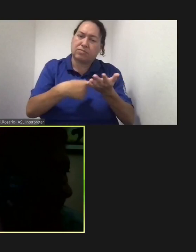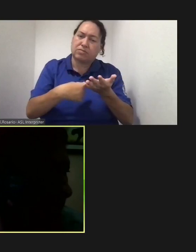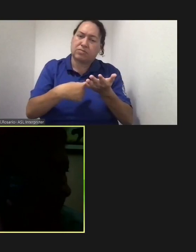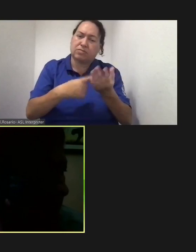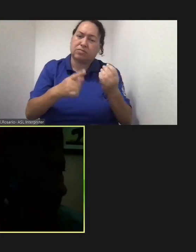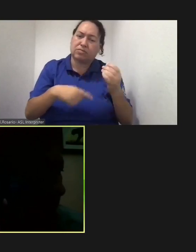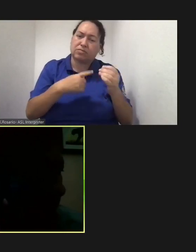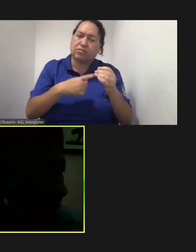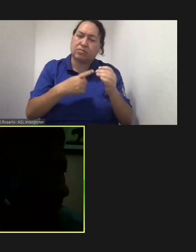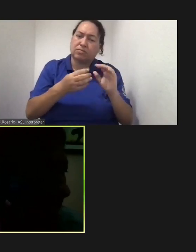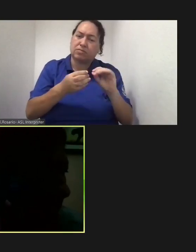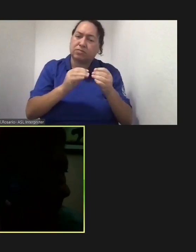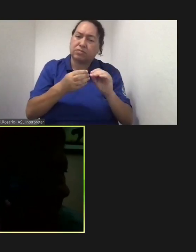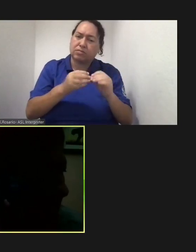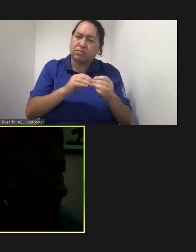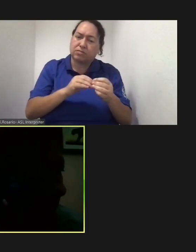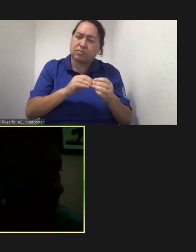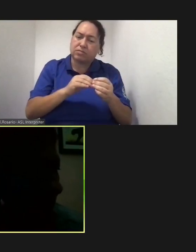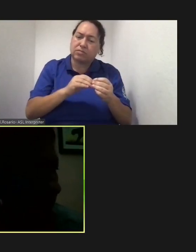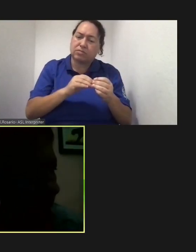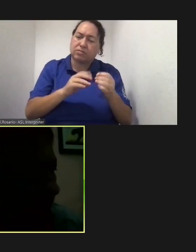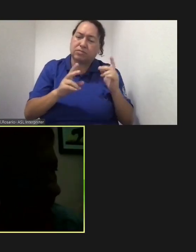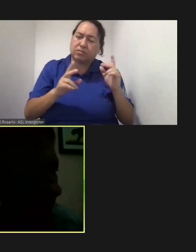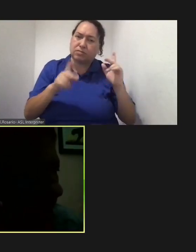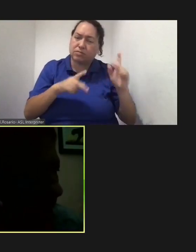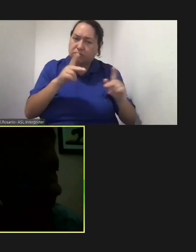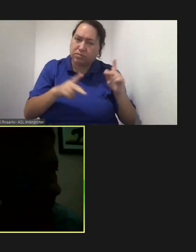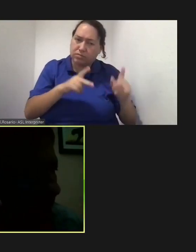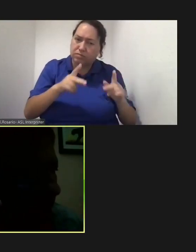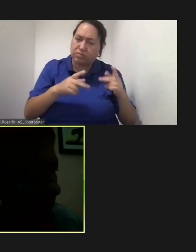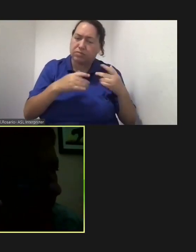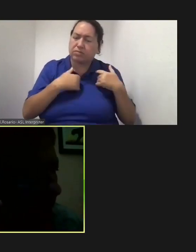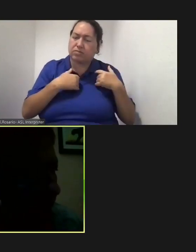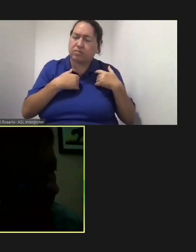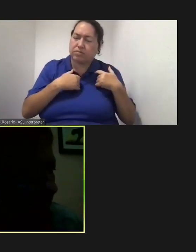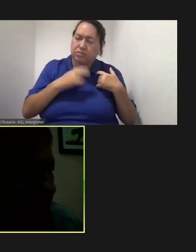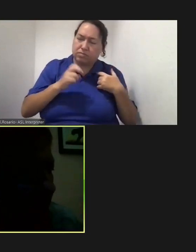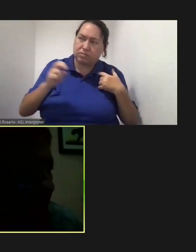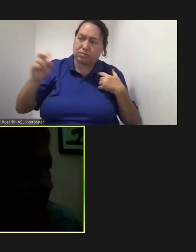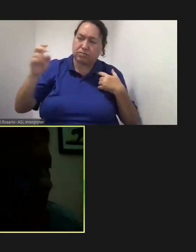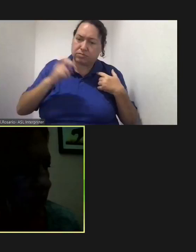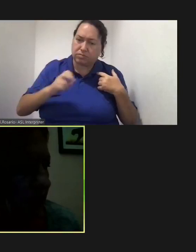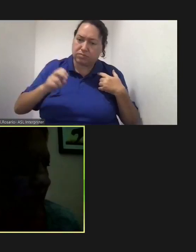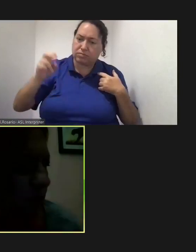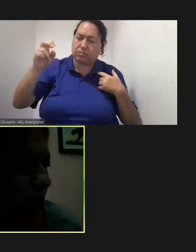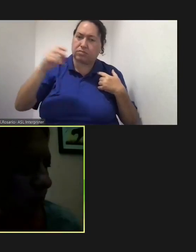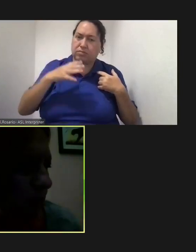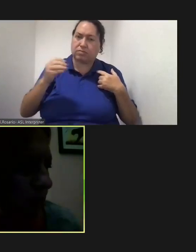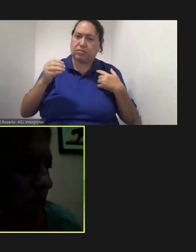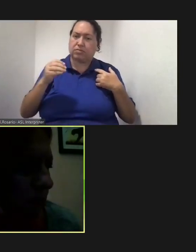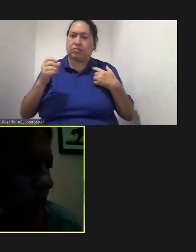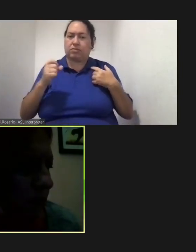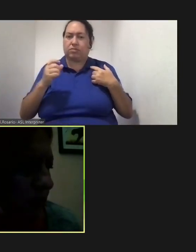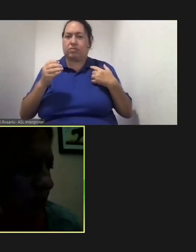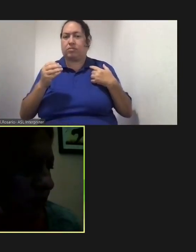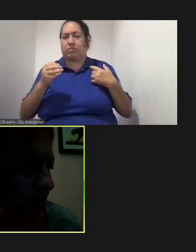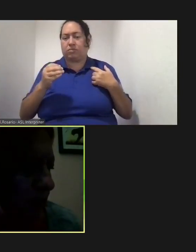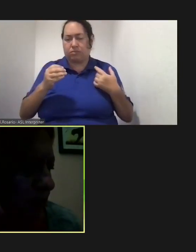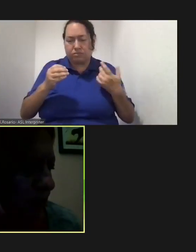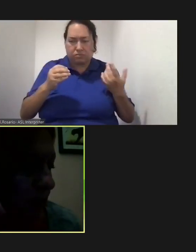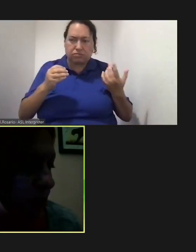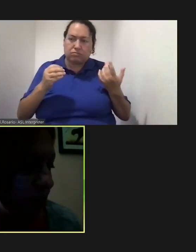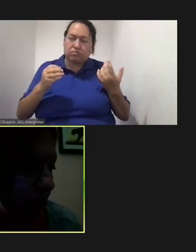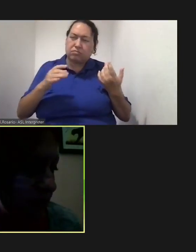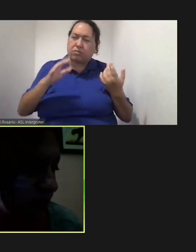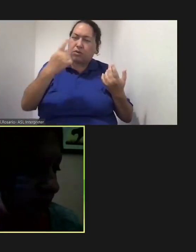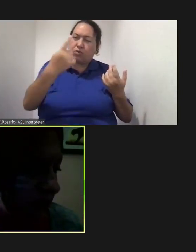of individuals who'd been traveling. And so together about a third of those